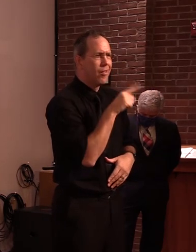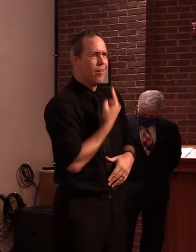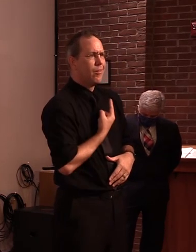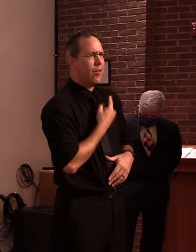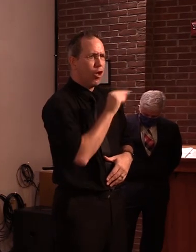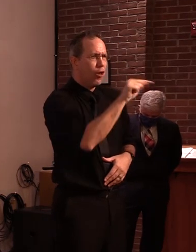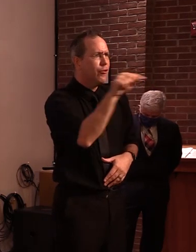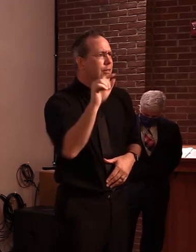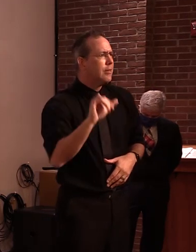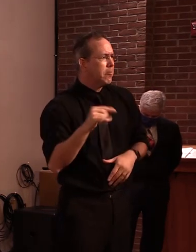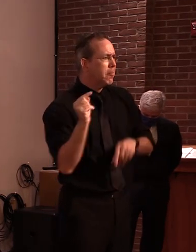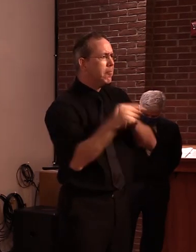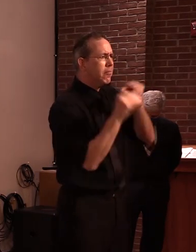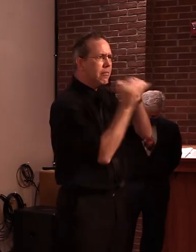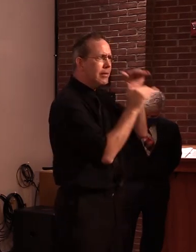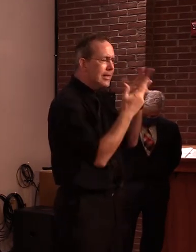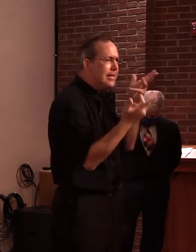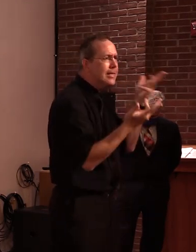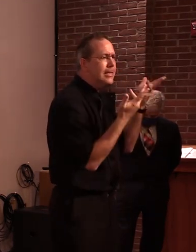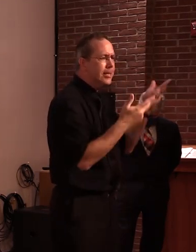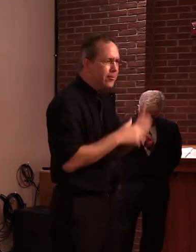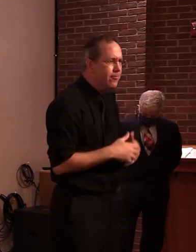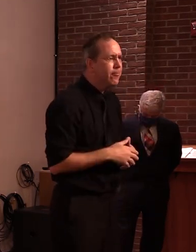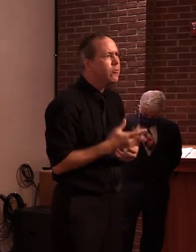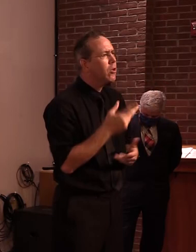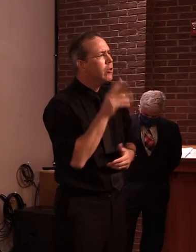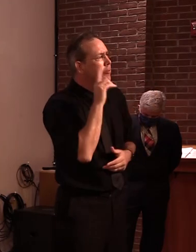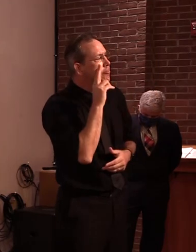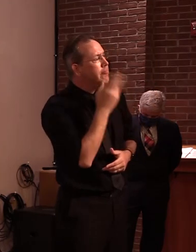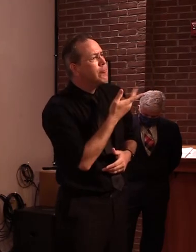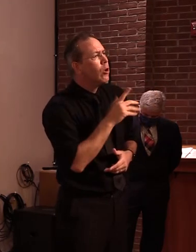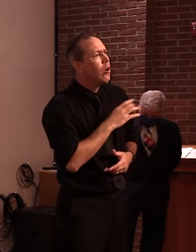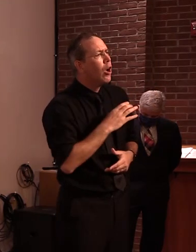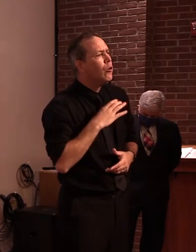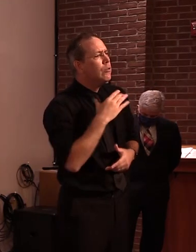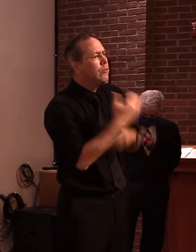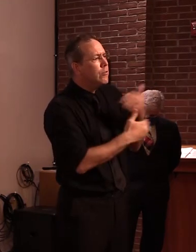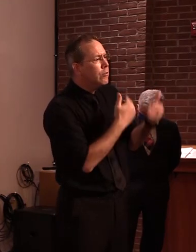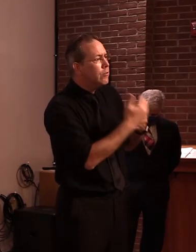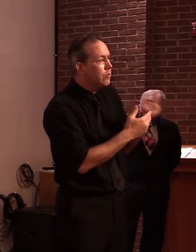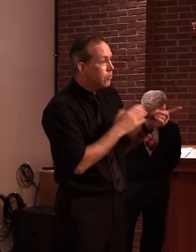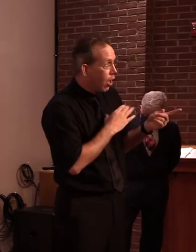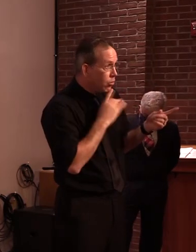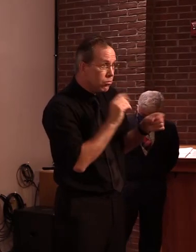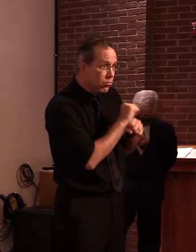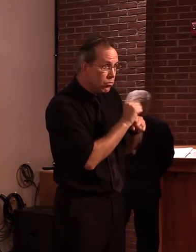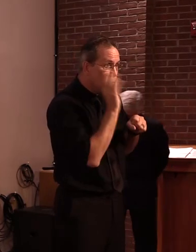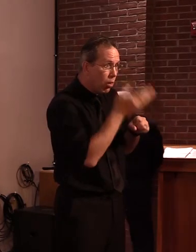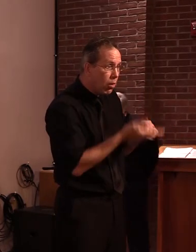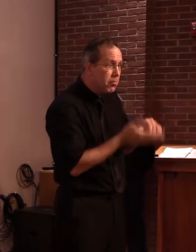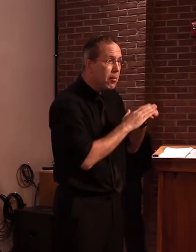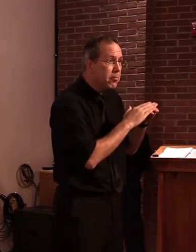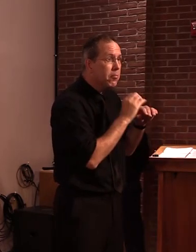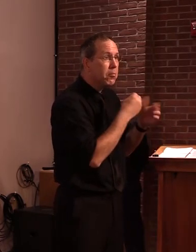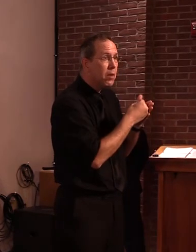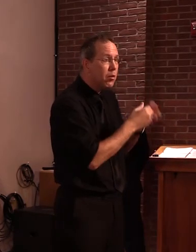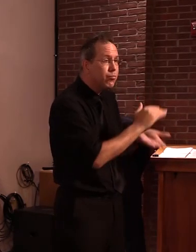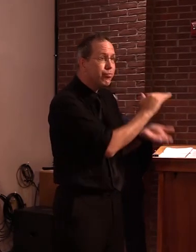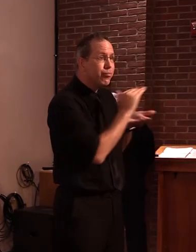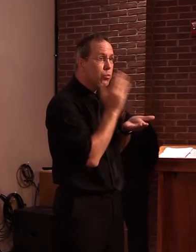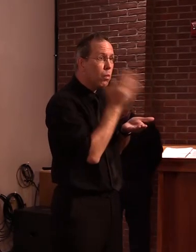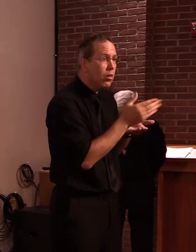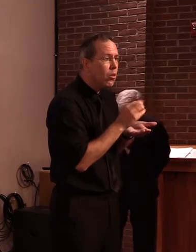for clarity to emerge as to whether there will in due course be additional funding available in recovering from